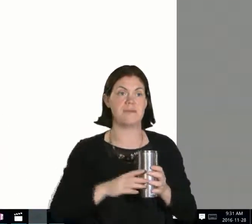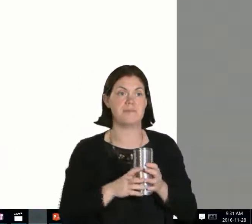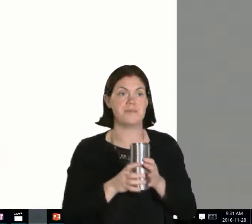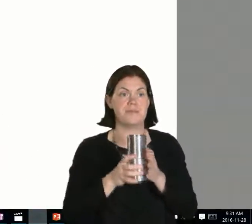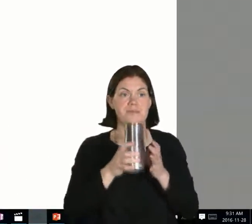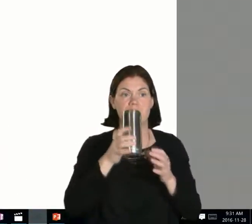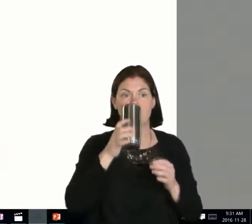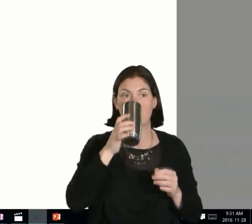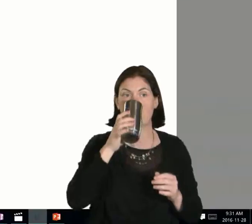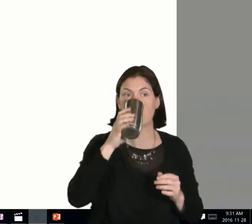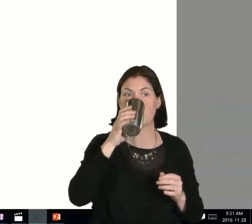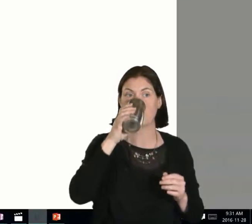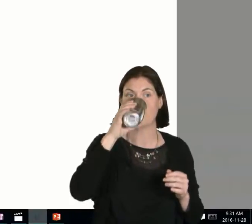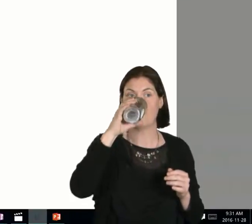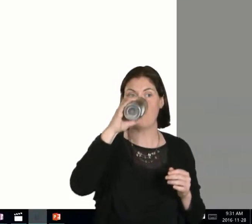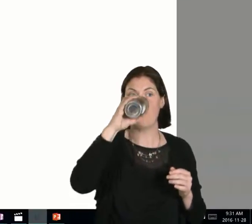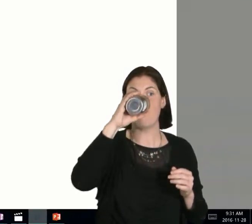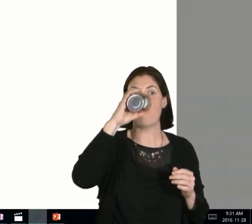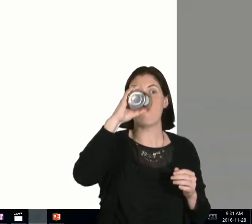verses?